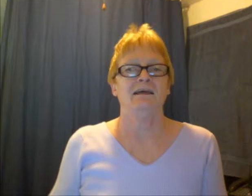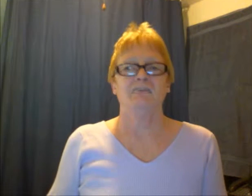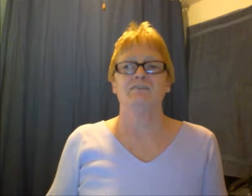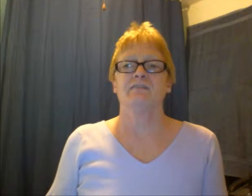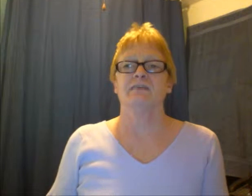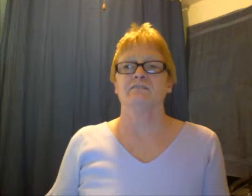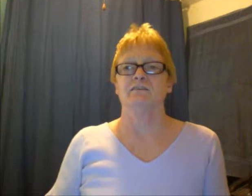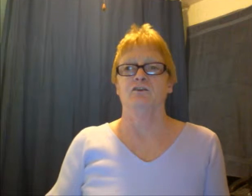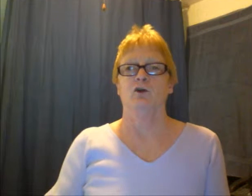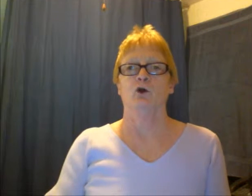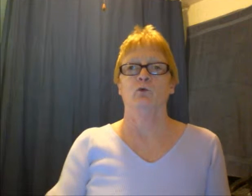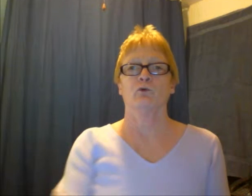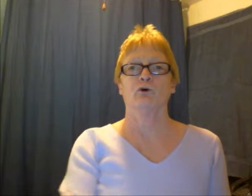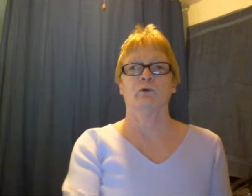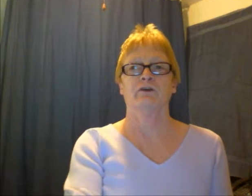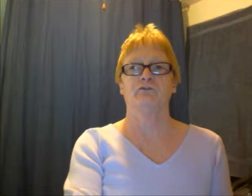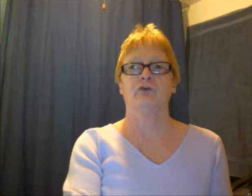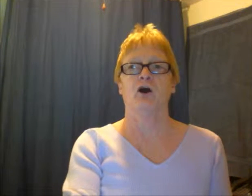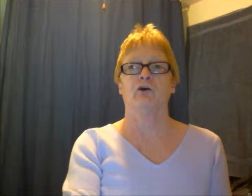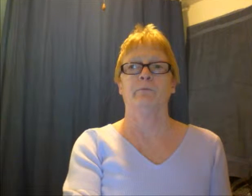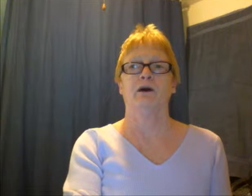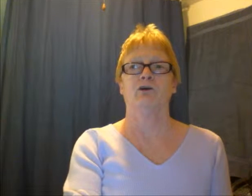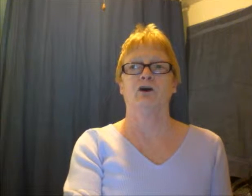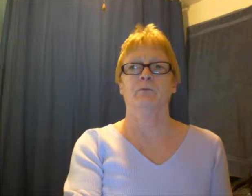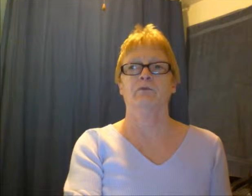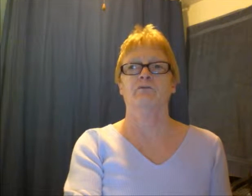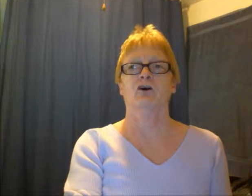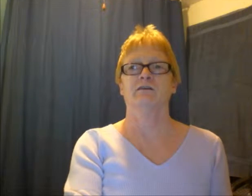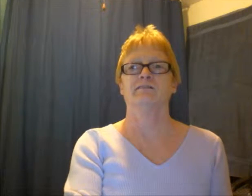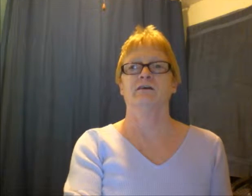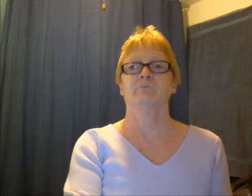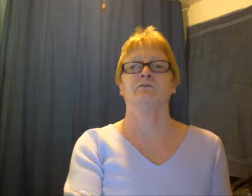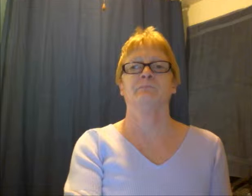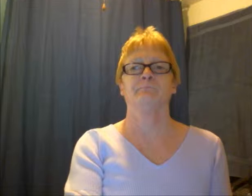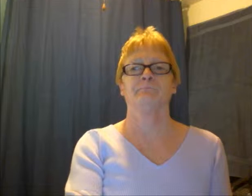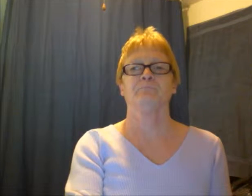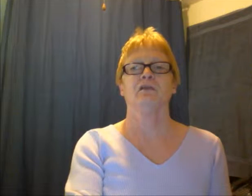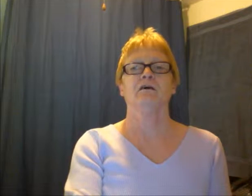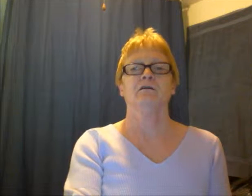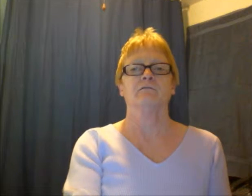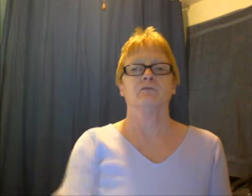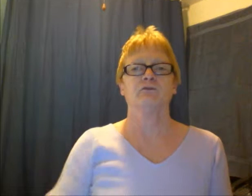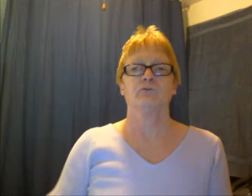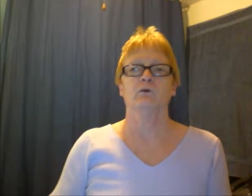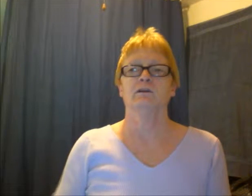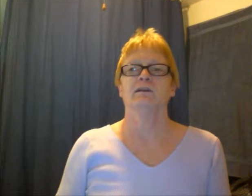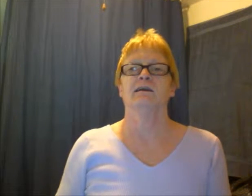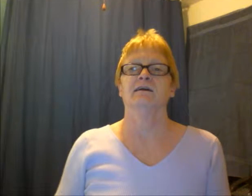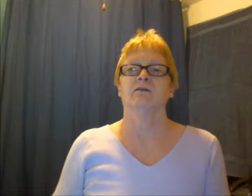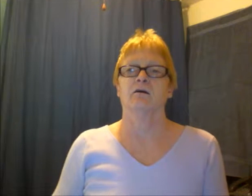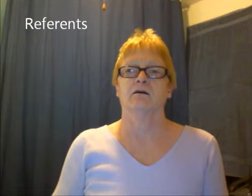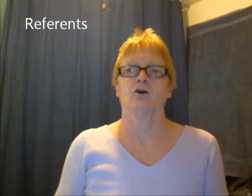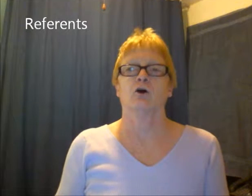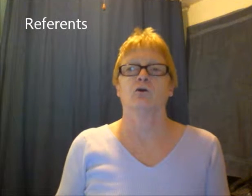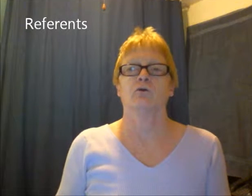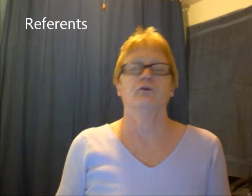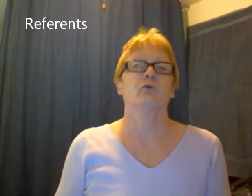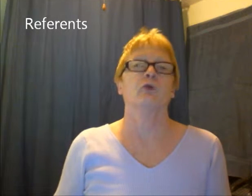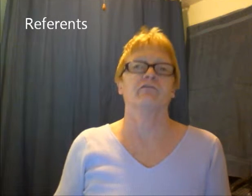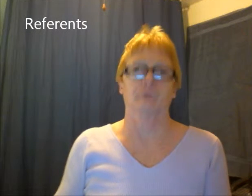In this lesson, we're going to talk about a couple of concepts. The first one are called